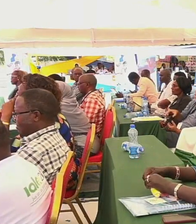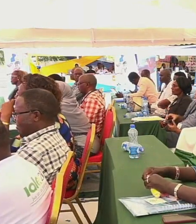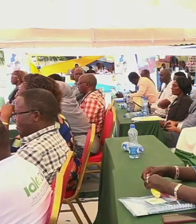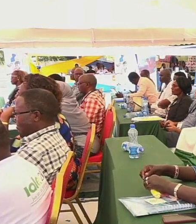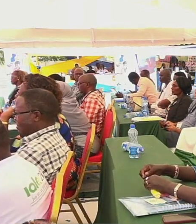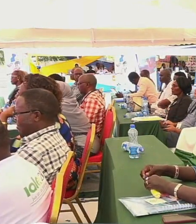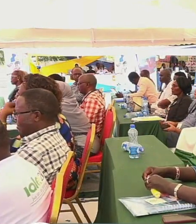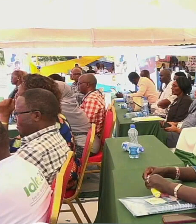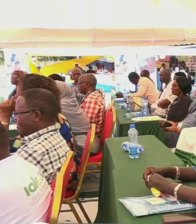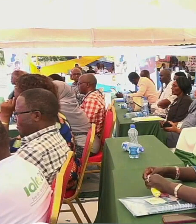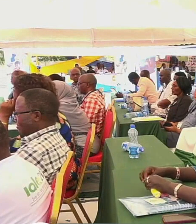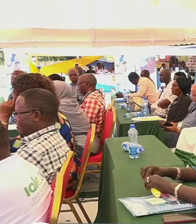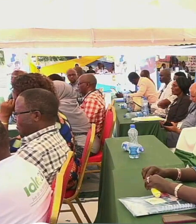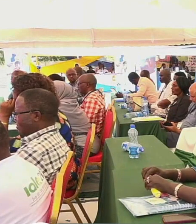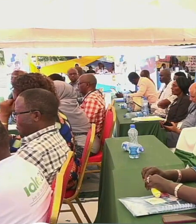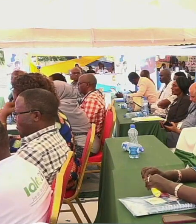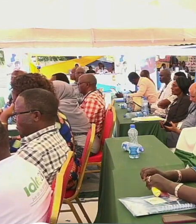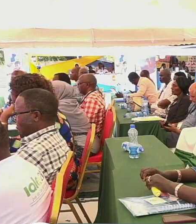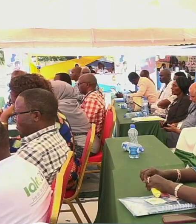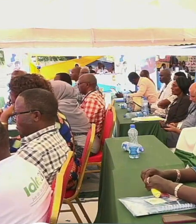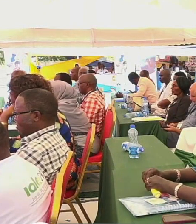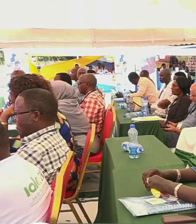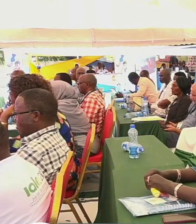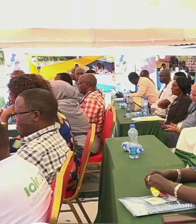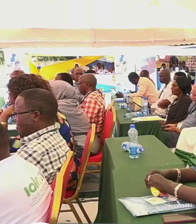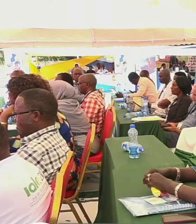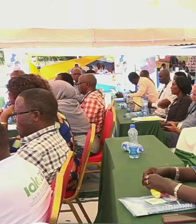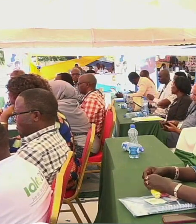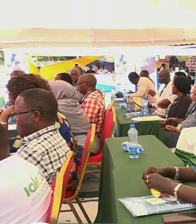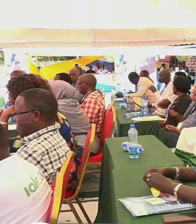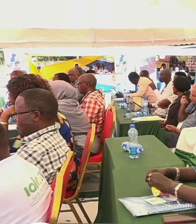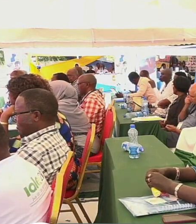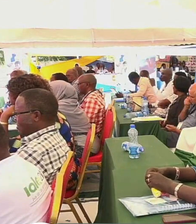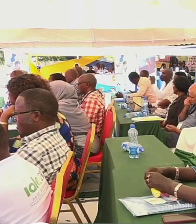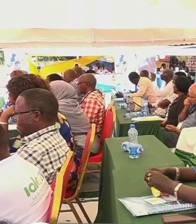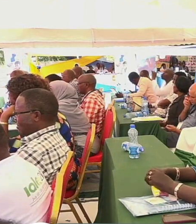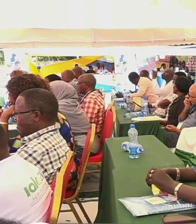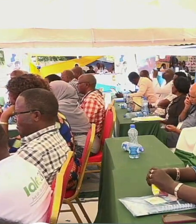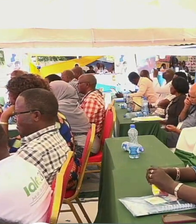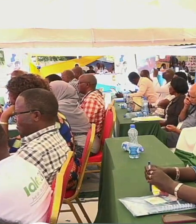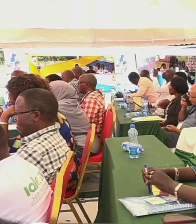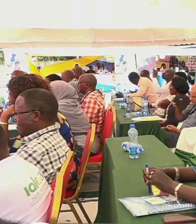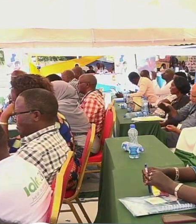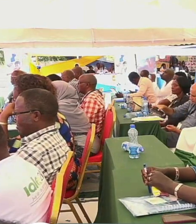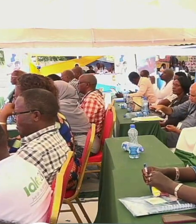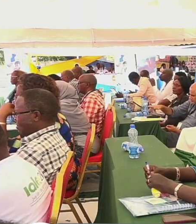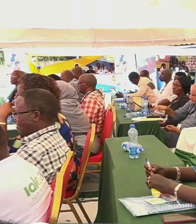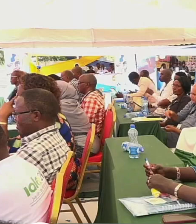we are supposed to have 3 meals, so that's one thing which we are going to take note of.